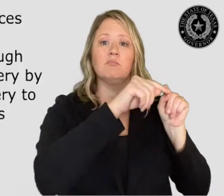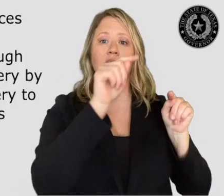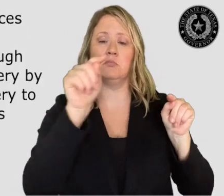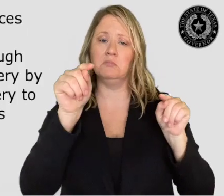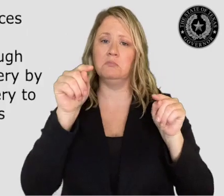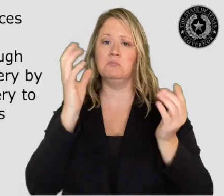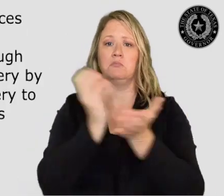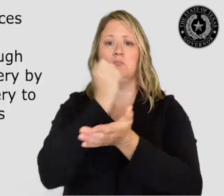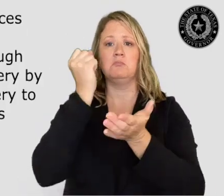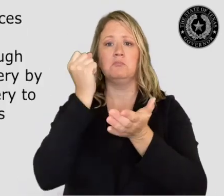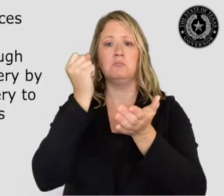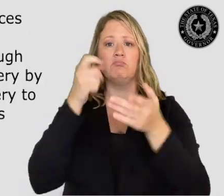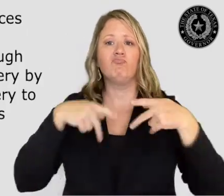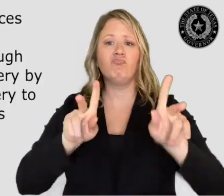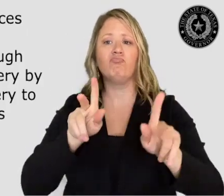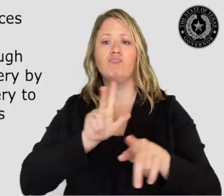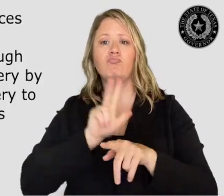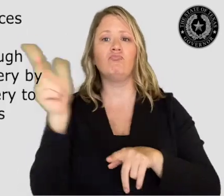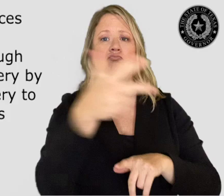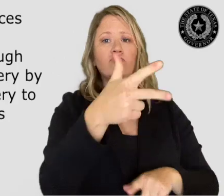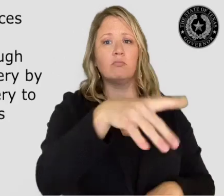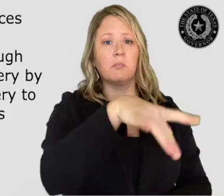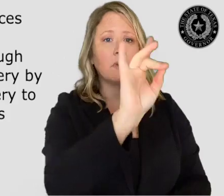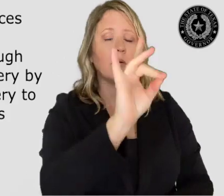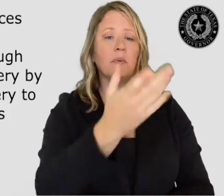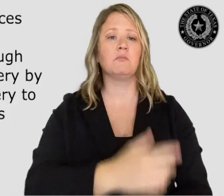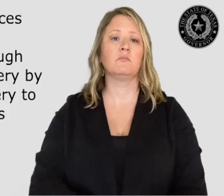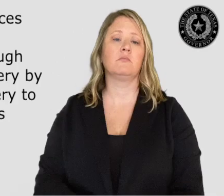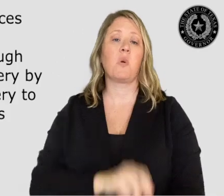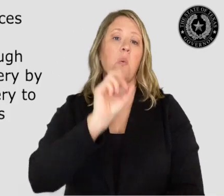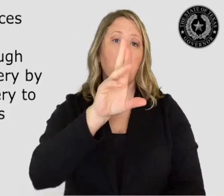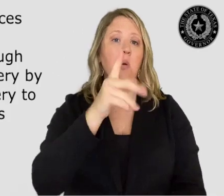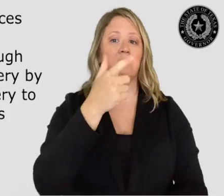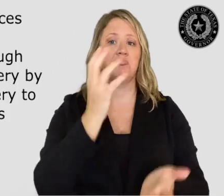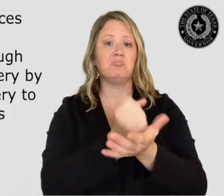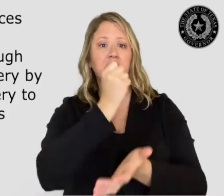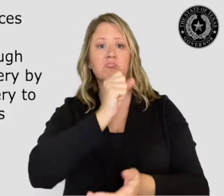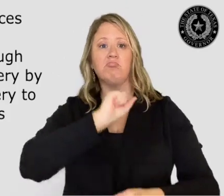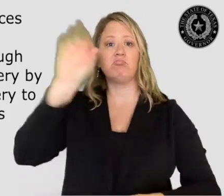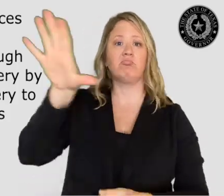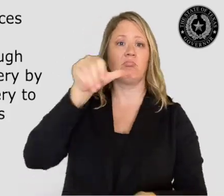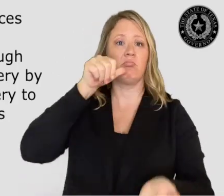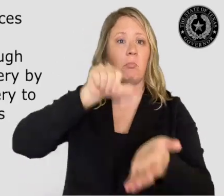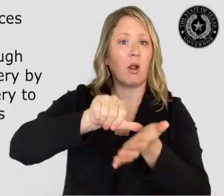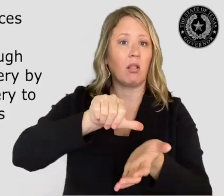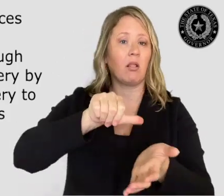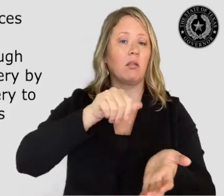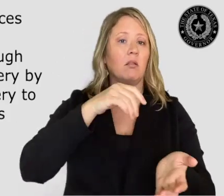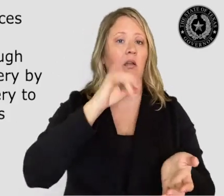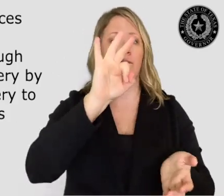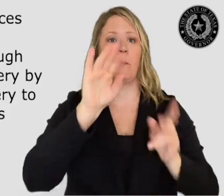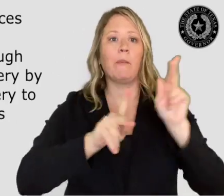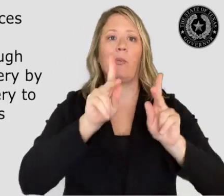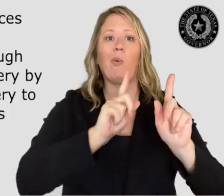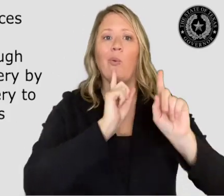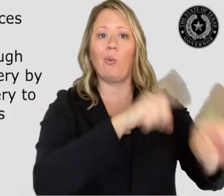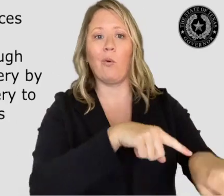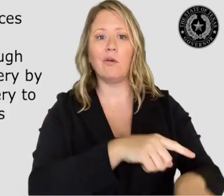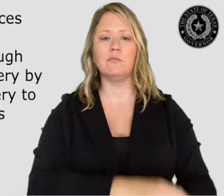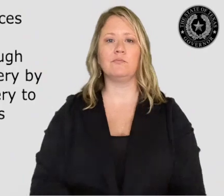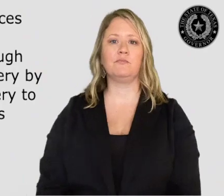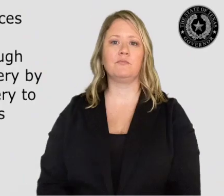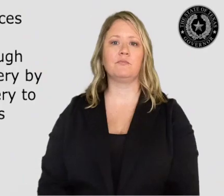Retail services that may be provided through pickup, delivery by mail, or delivery to the customer's doorstep.